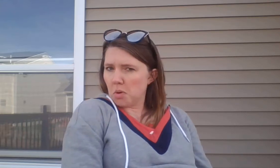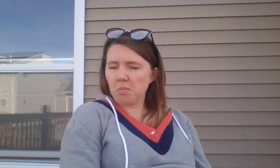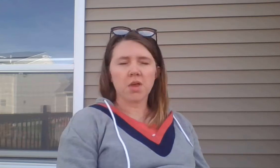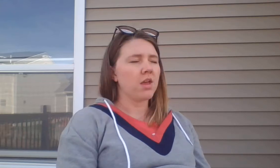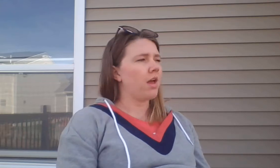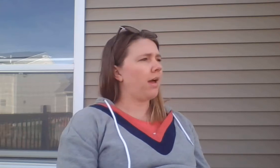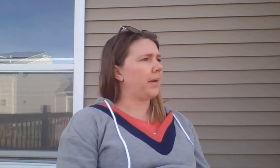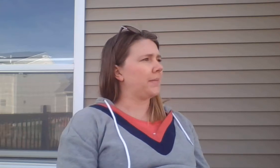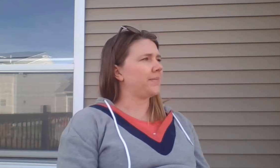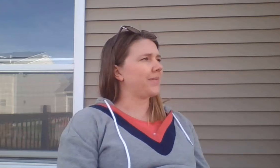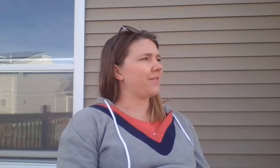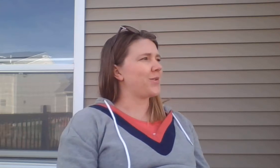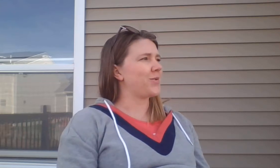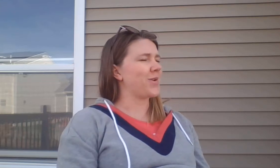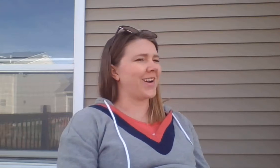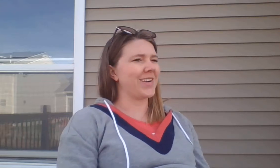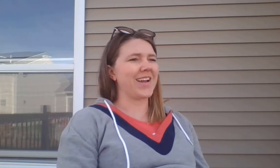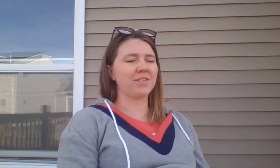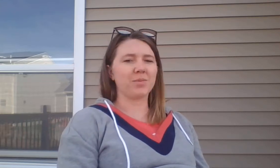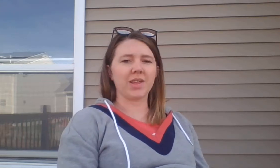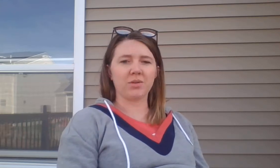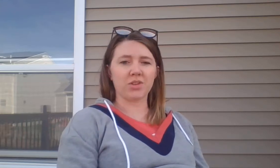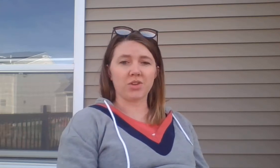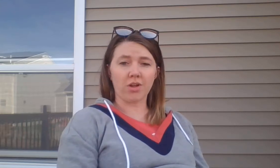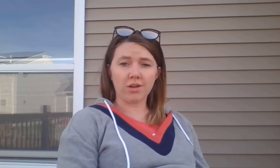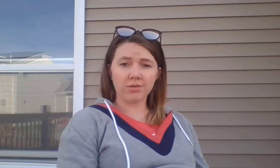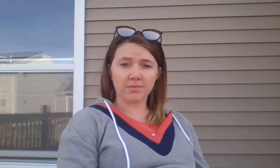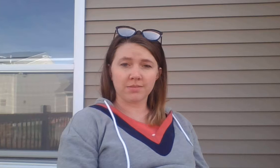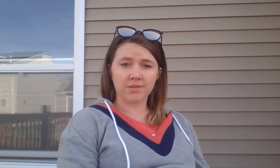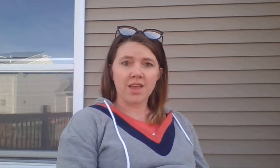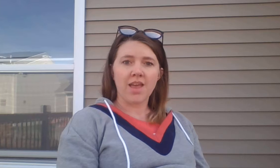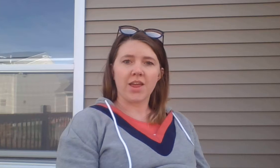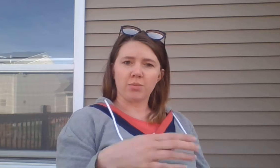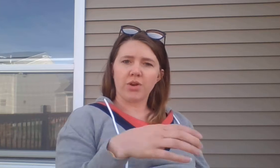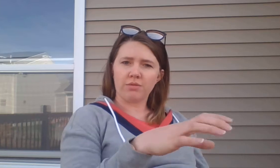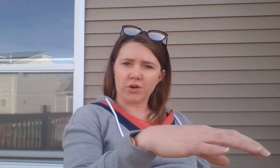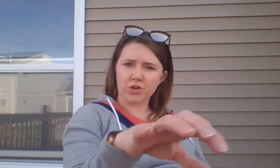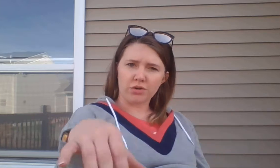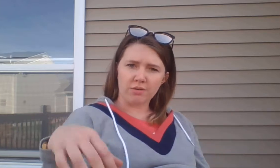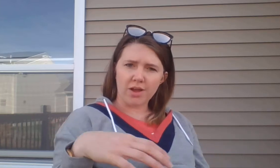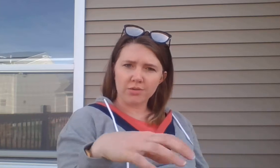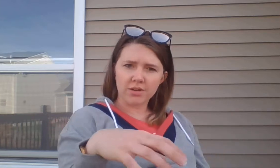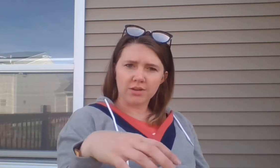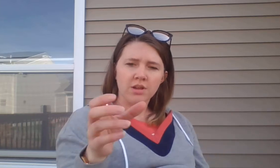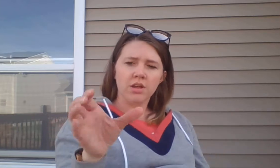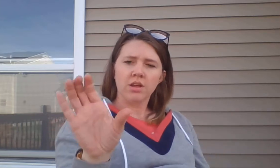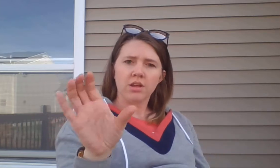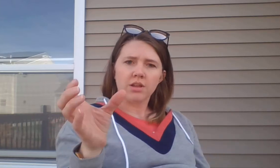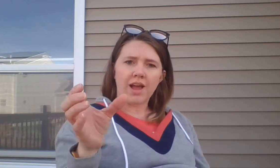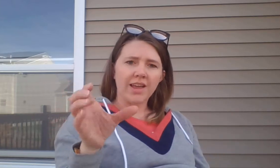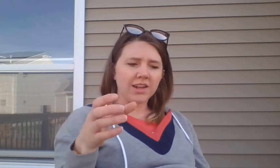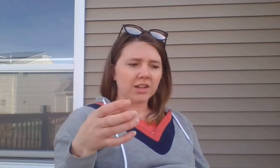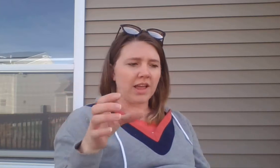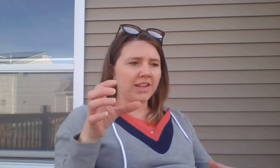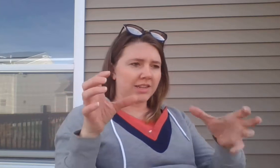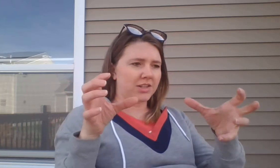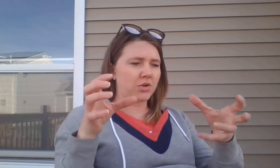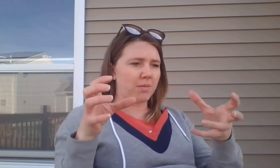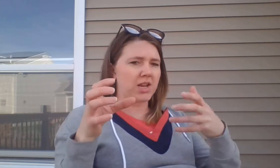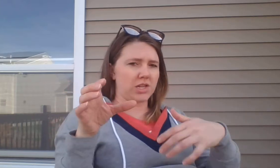know, if you are ever playing with a dollhouse and you're putting furniture around, I like to imagine